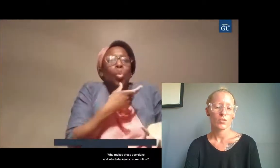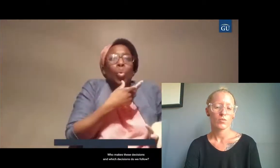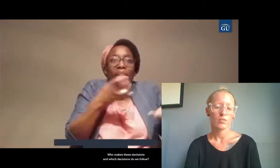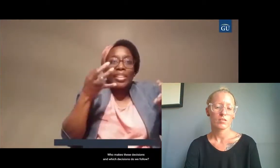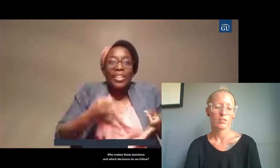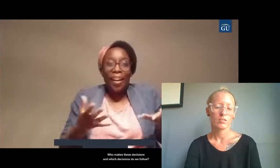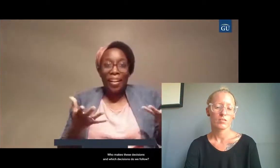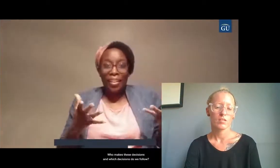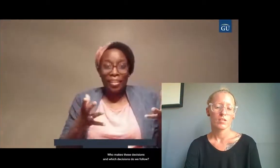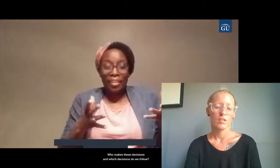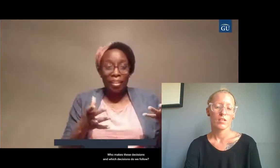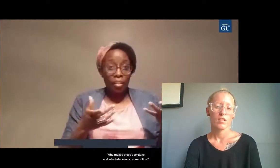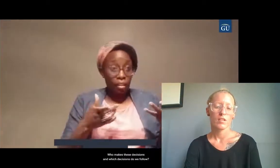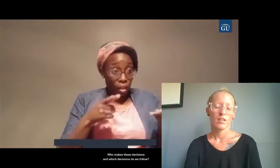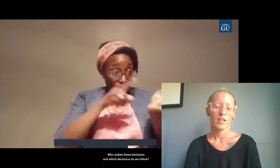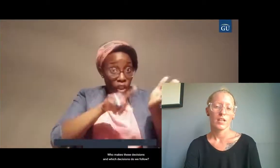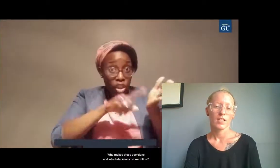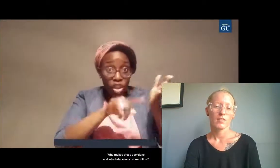different shows,